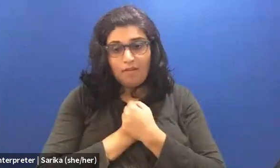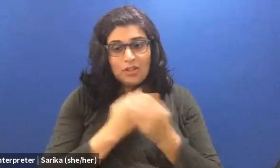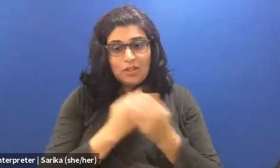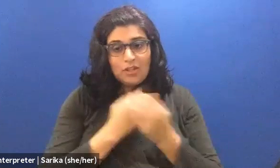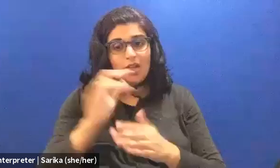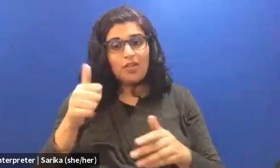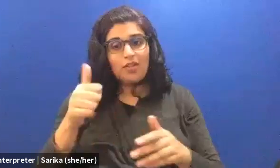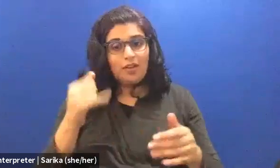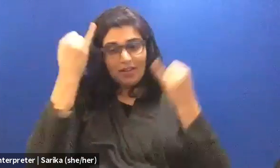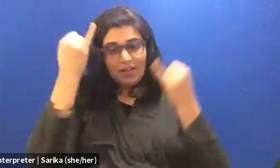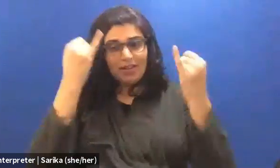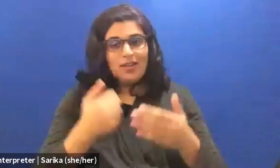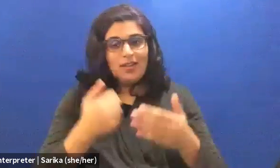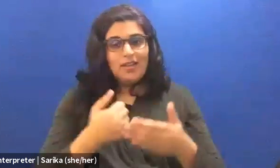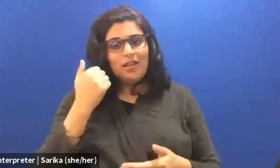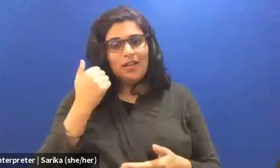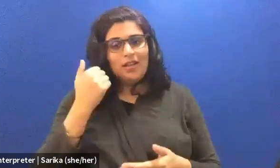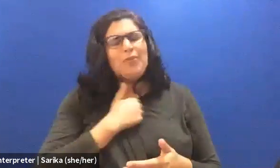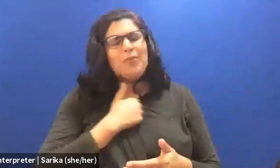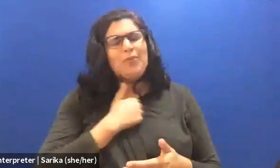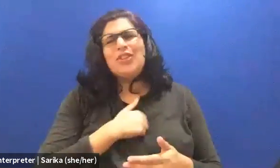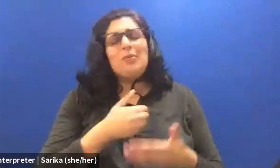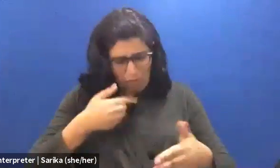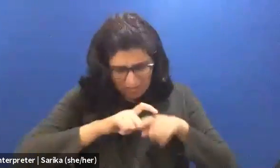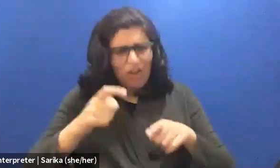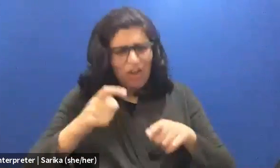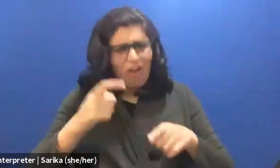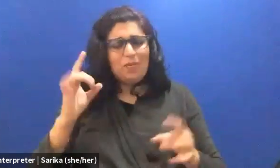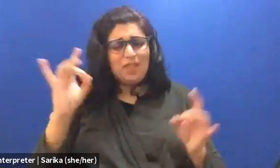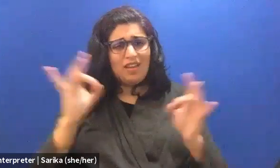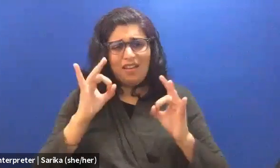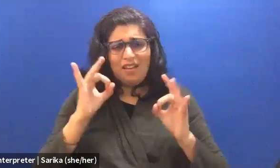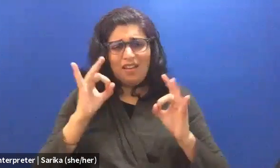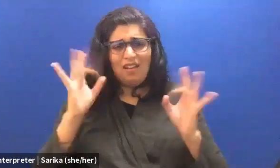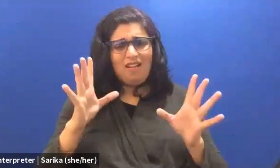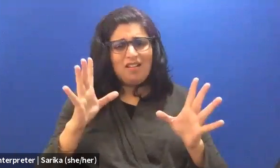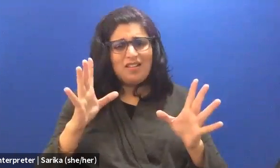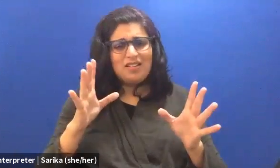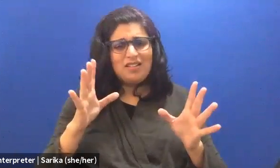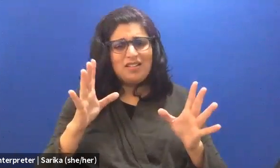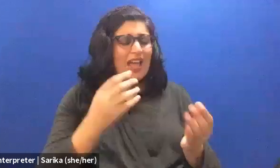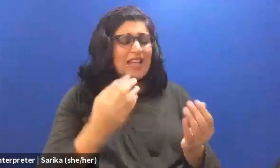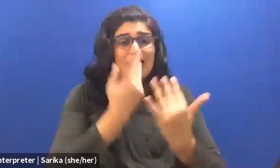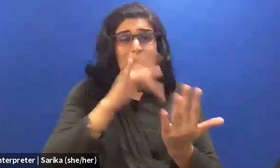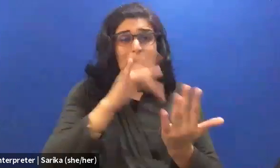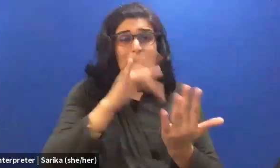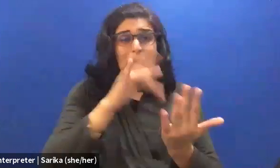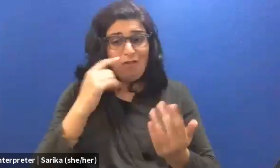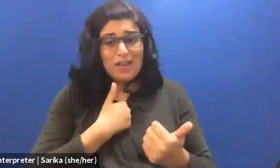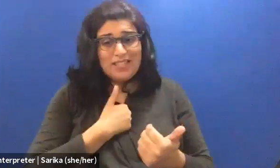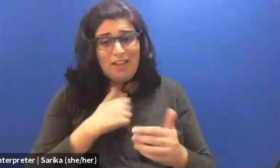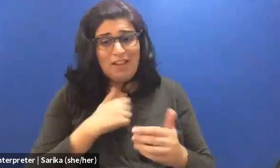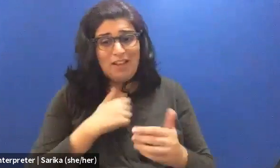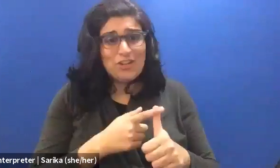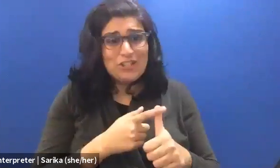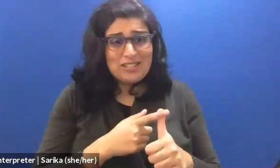call, I heard something really terrible, and I was just like this. So I had to light the medicine first for myself to get myself a little bit,